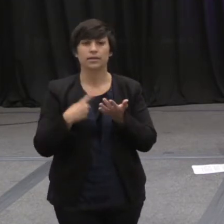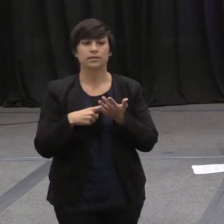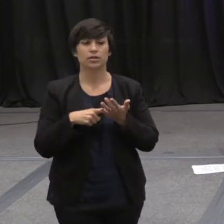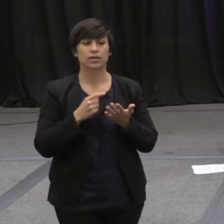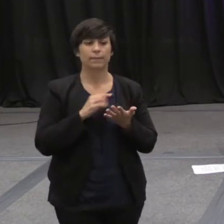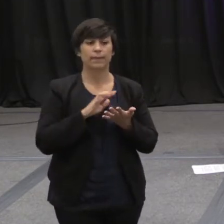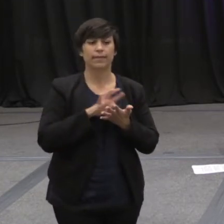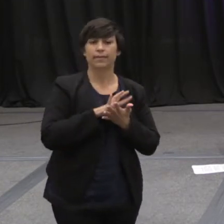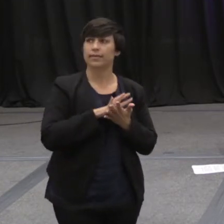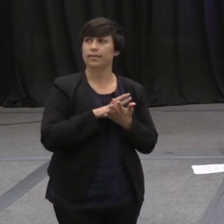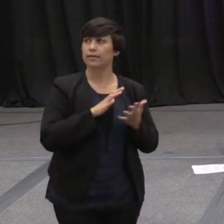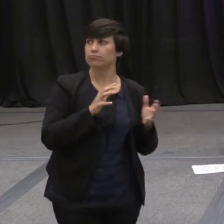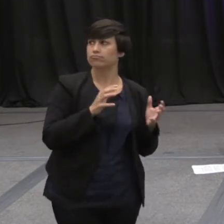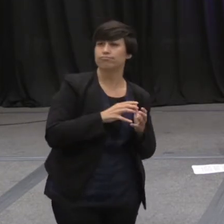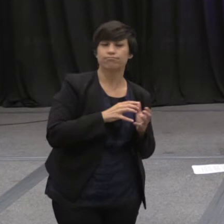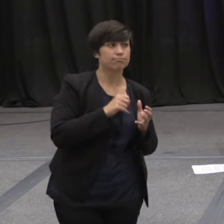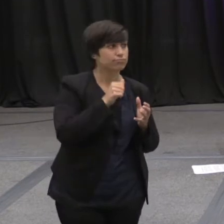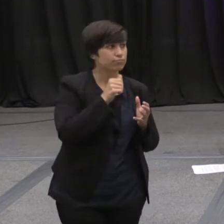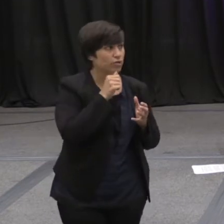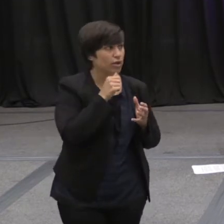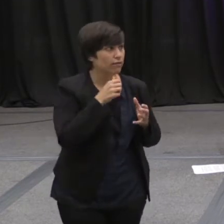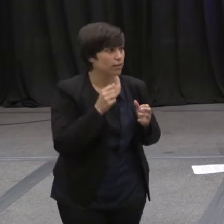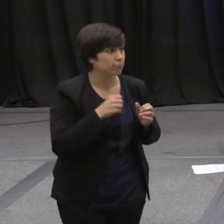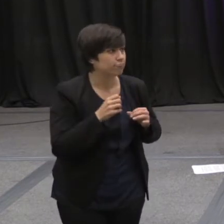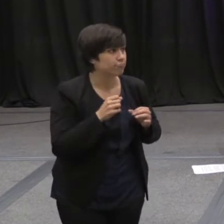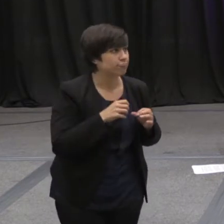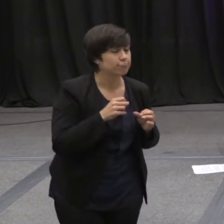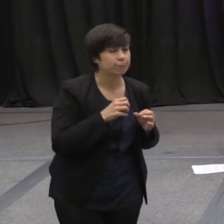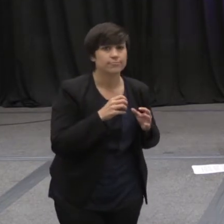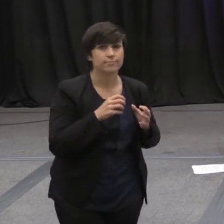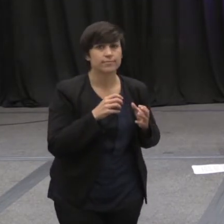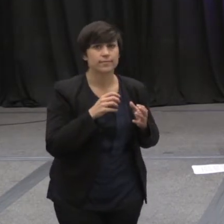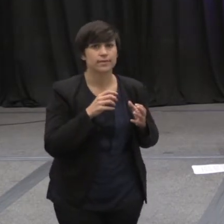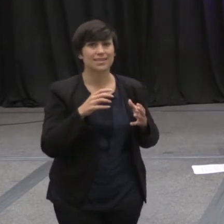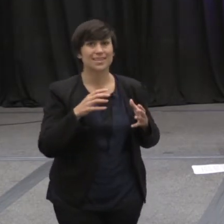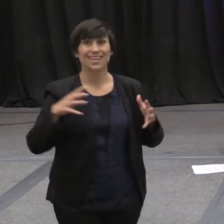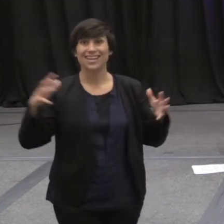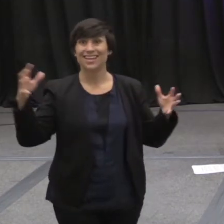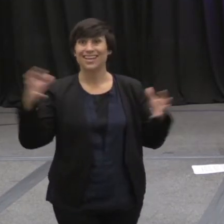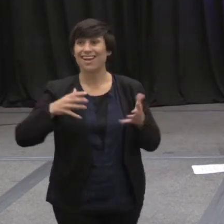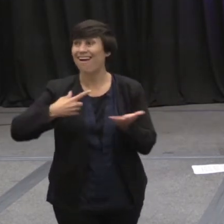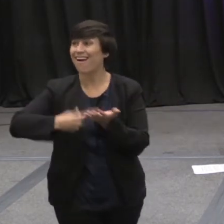privately, very quietly in corners of meetings,